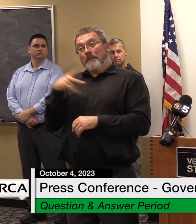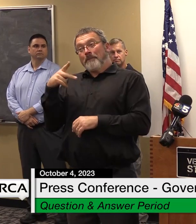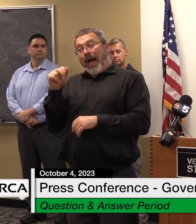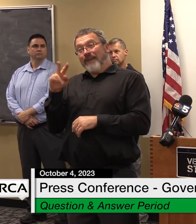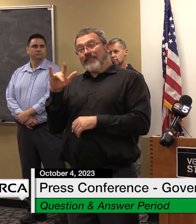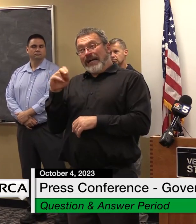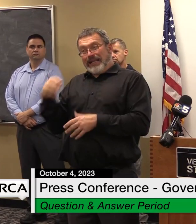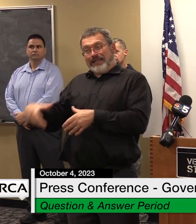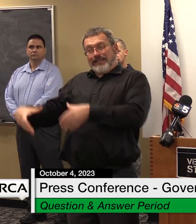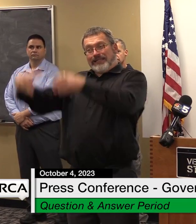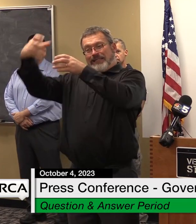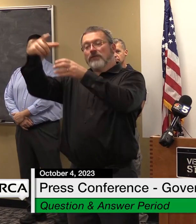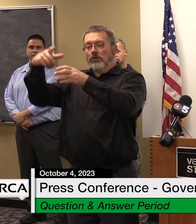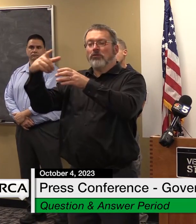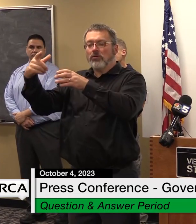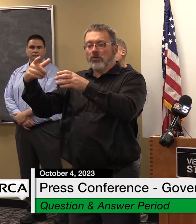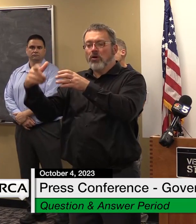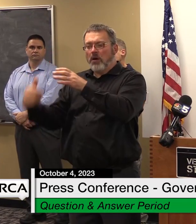have a ways to go.